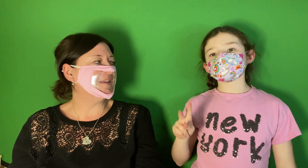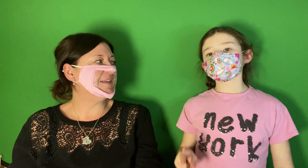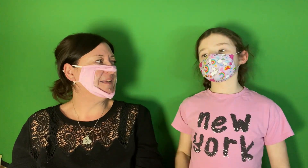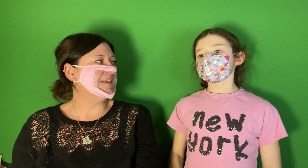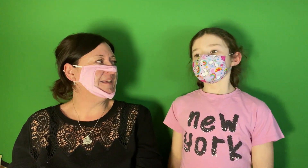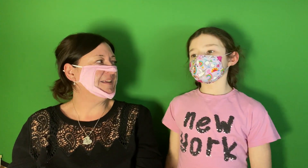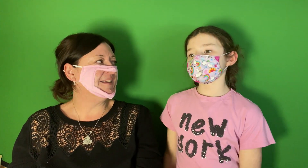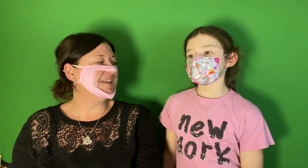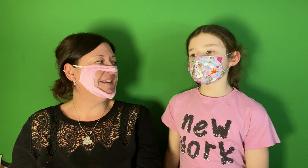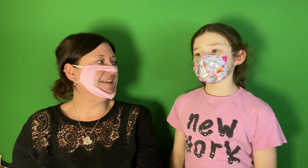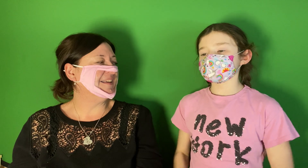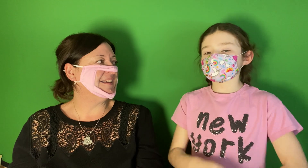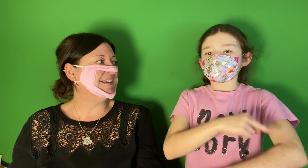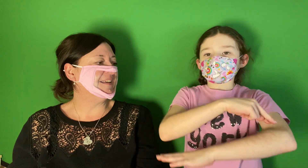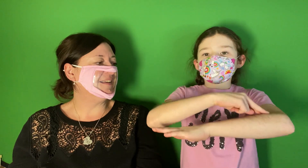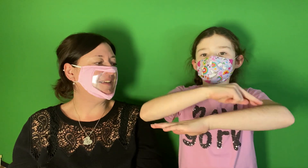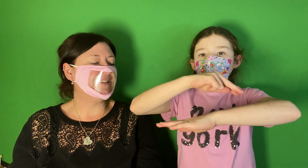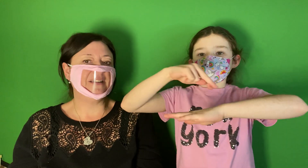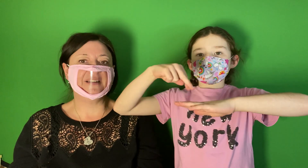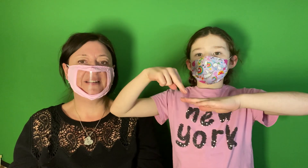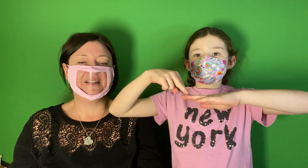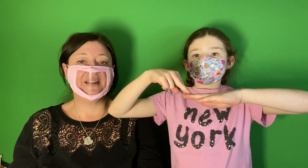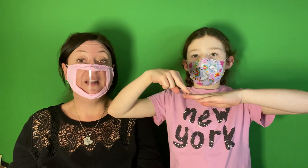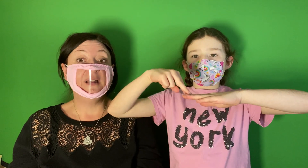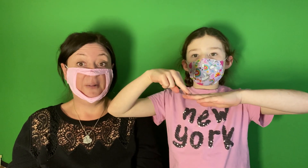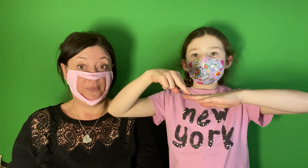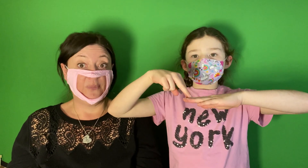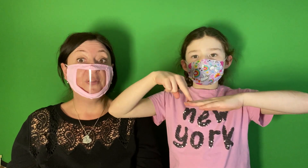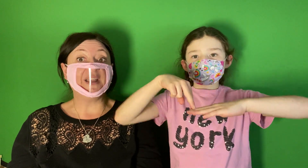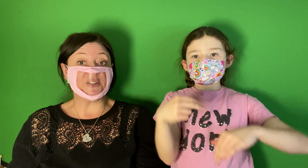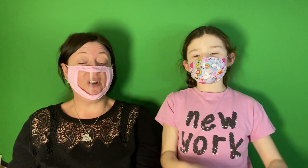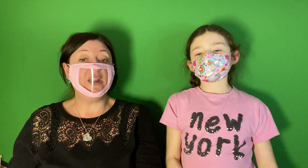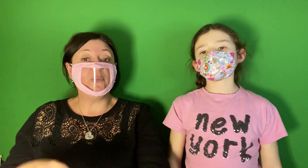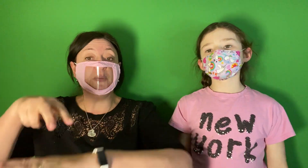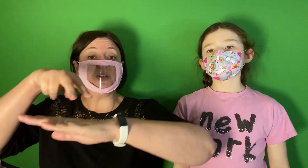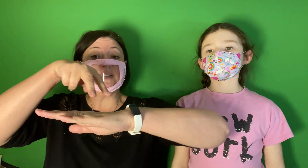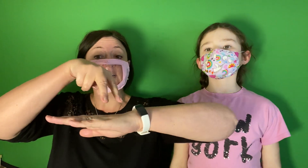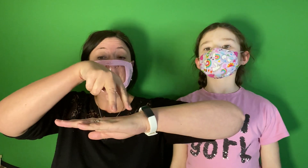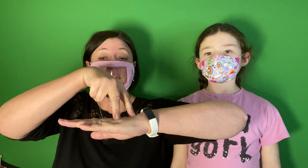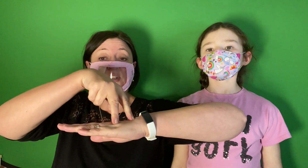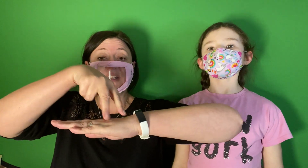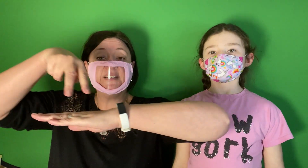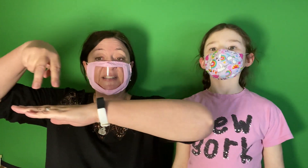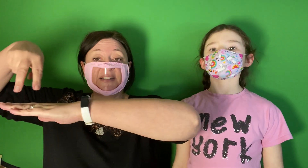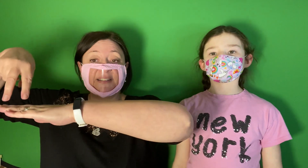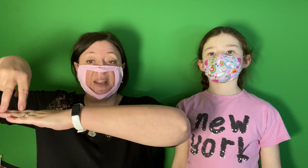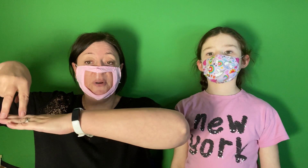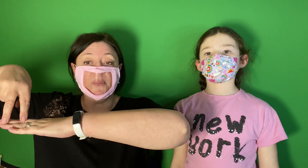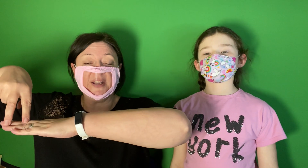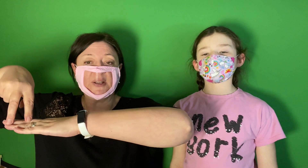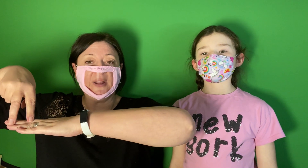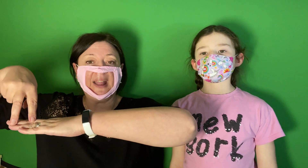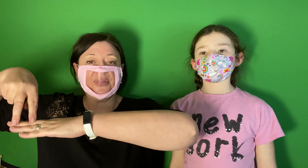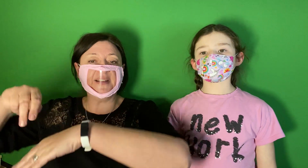Second, we were standing 2 metres apart. That's right, we were socially distancing, weren't we? So we had that